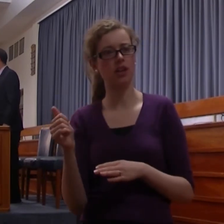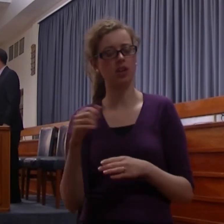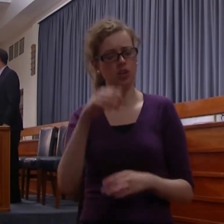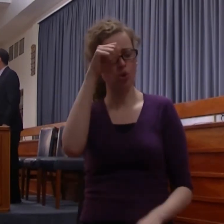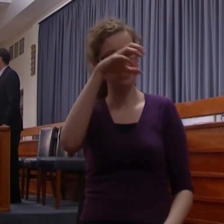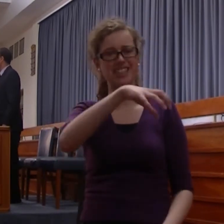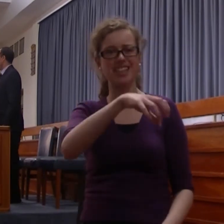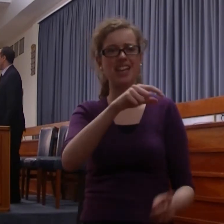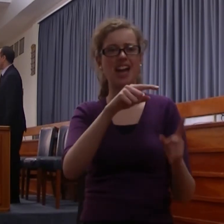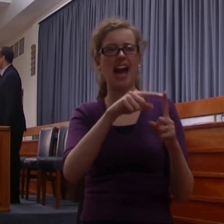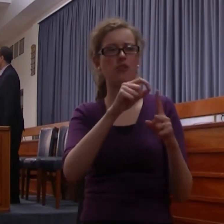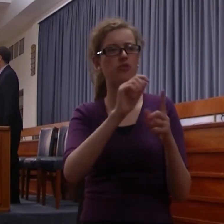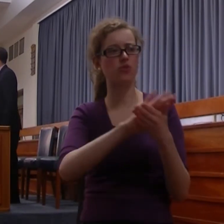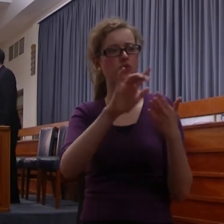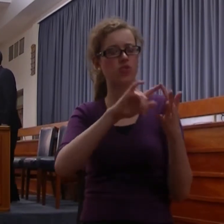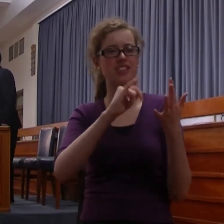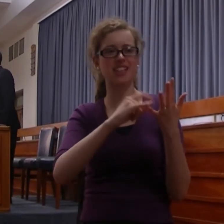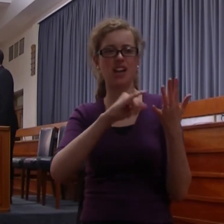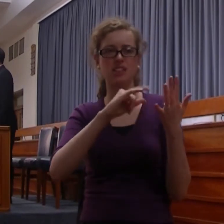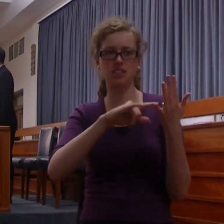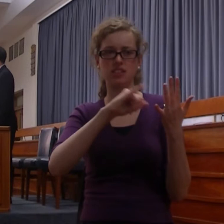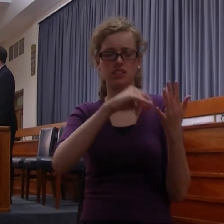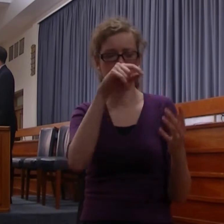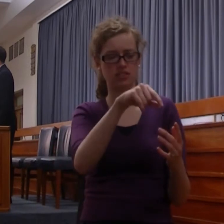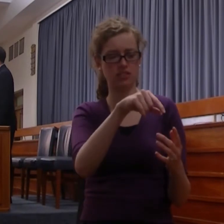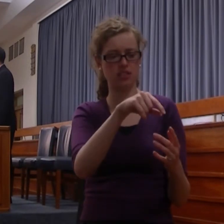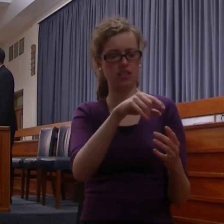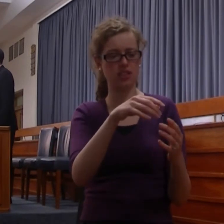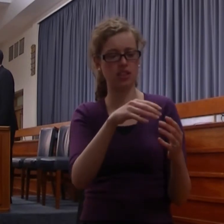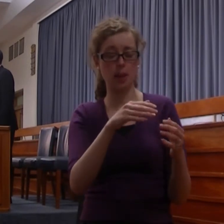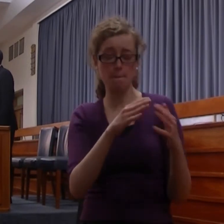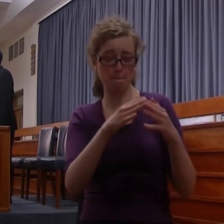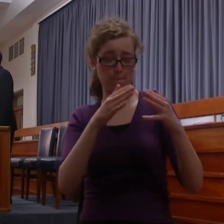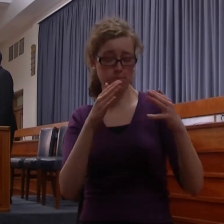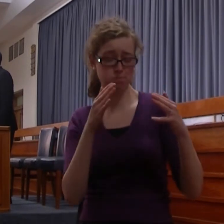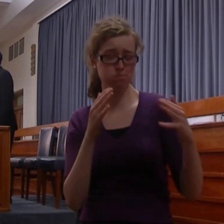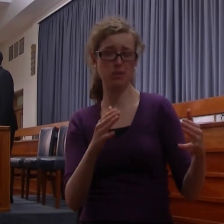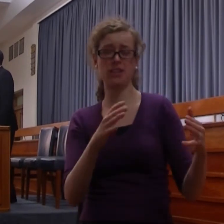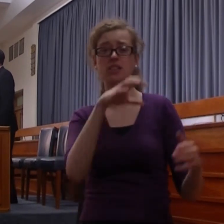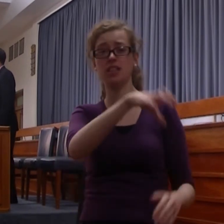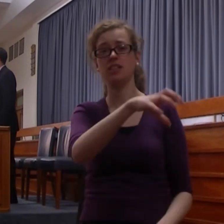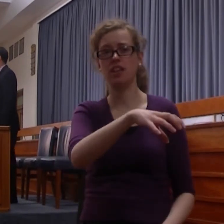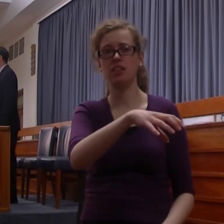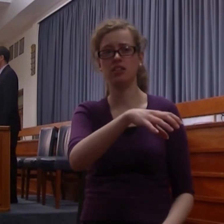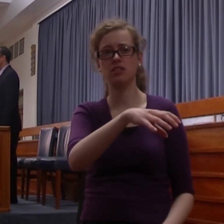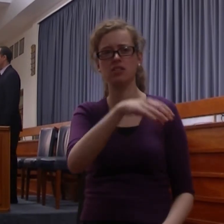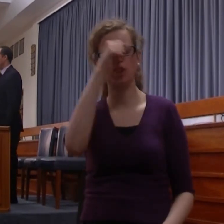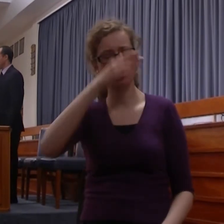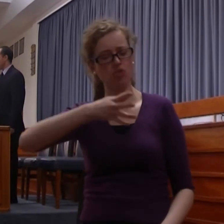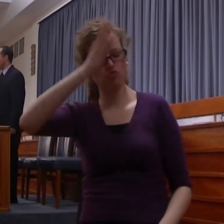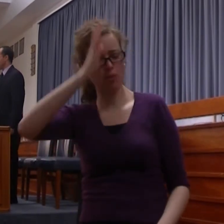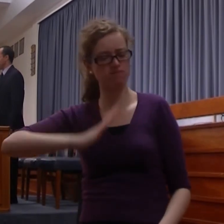is happening with the church, it's good to remind ourselves that the city of Ephesus was one of